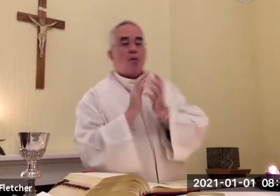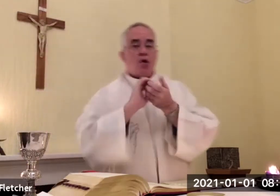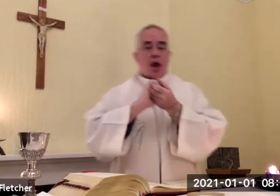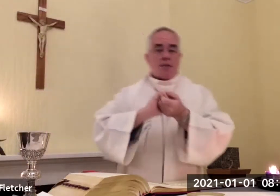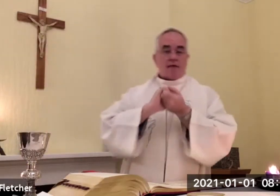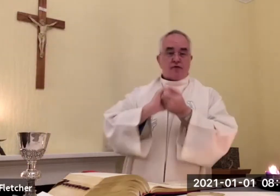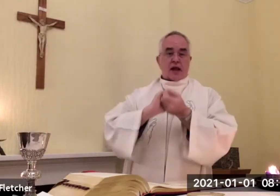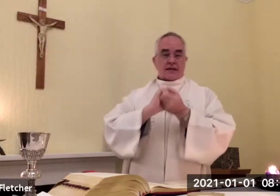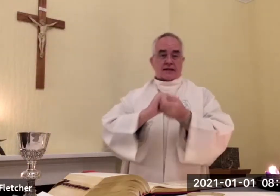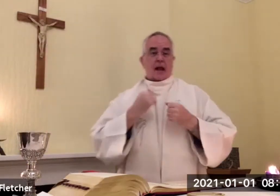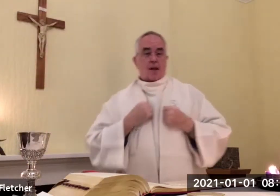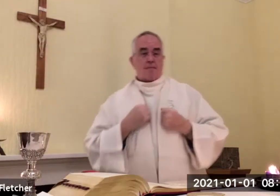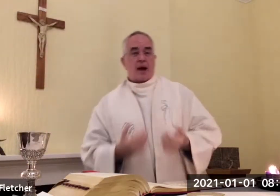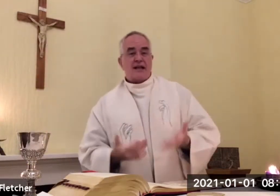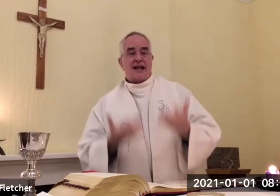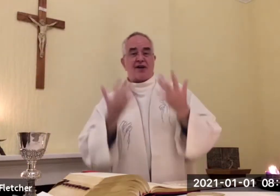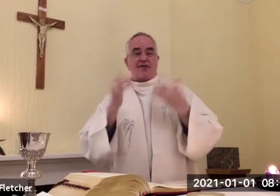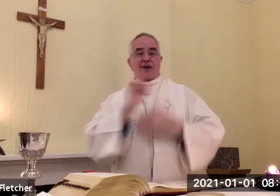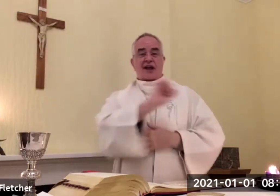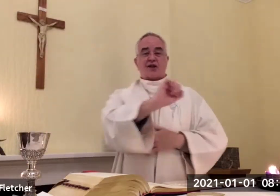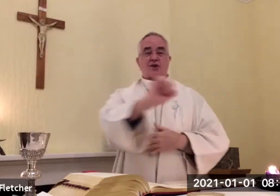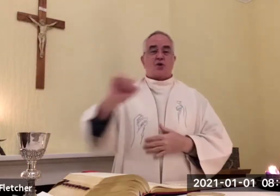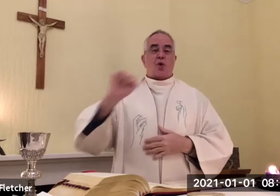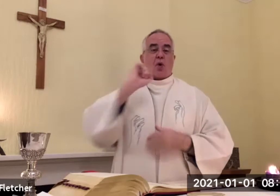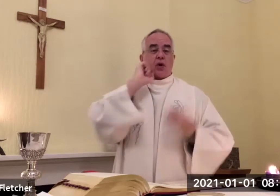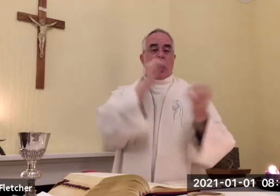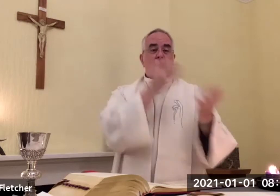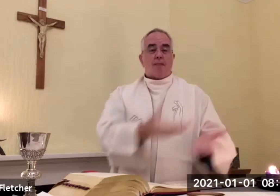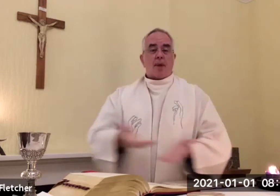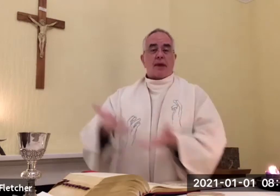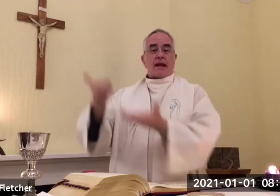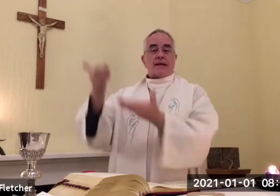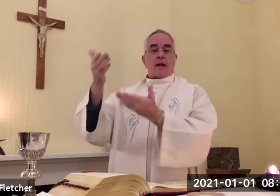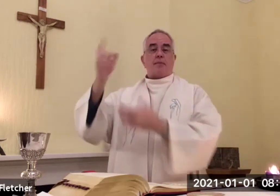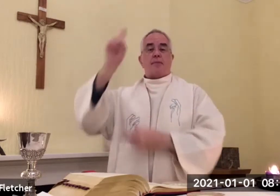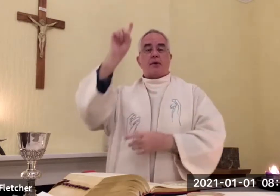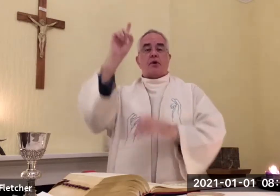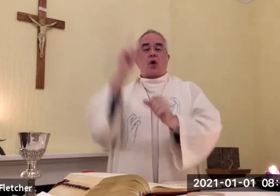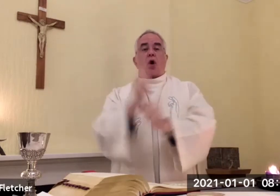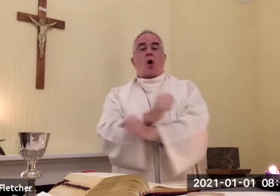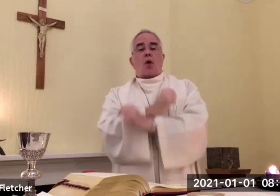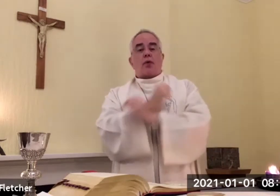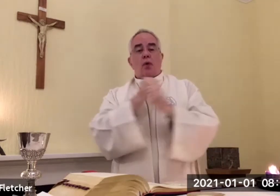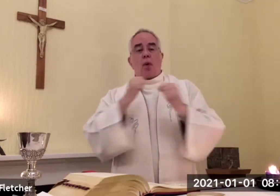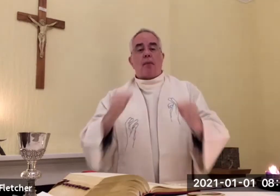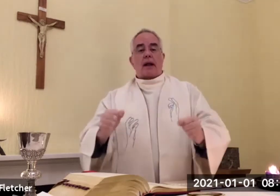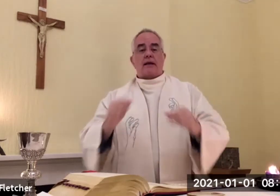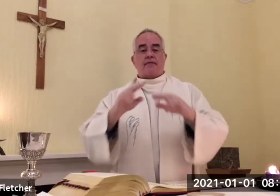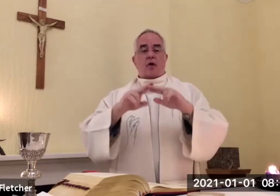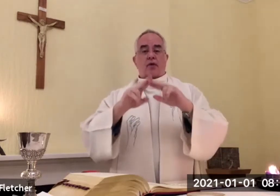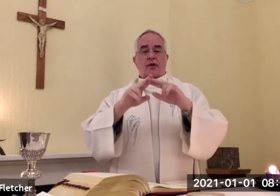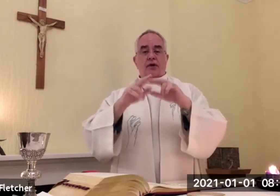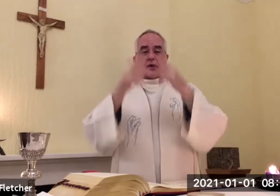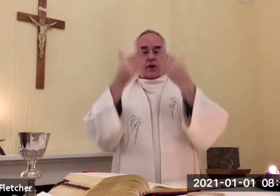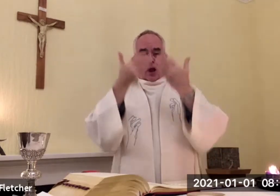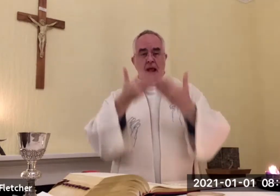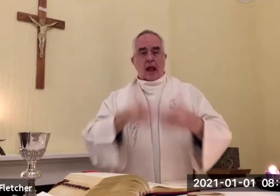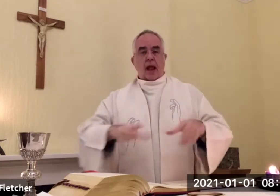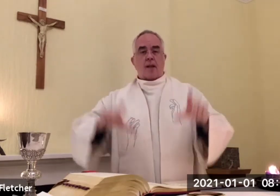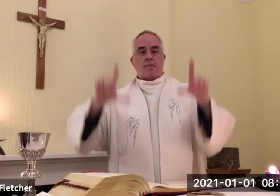Pray, my friend, my sacrifice and Lord, may be acceptable to God, the Almighty Father. May